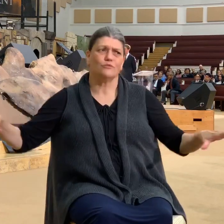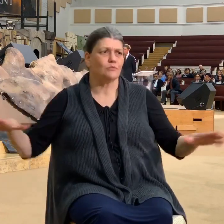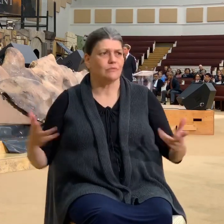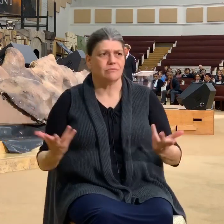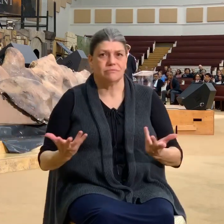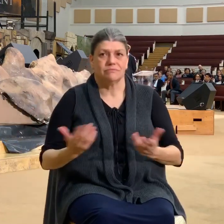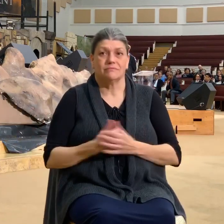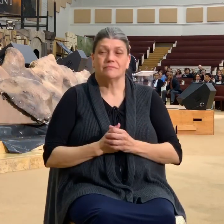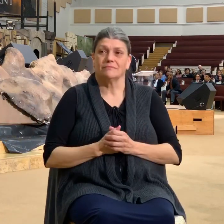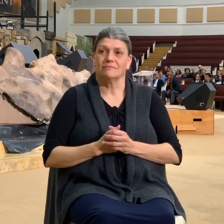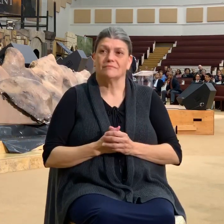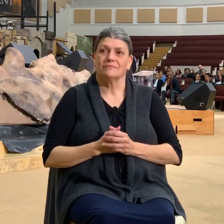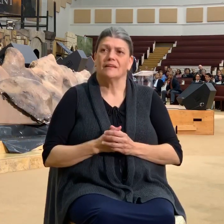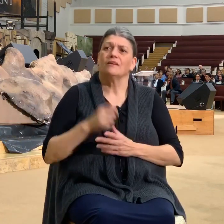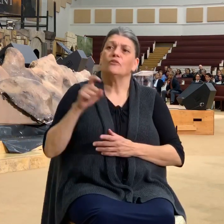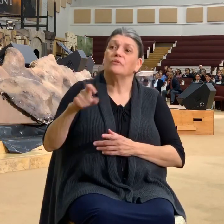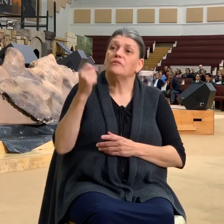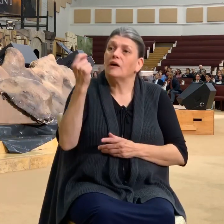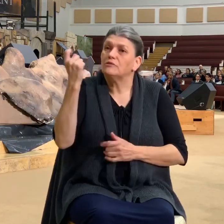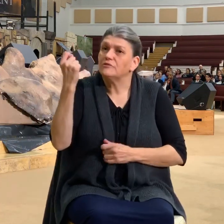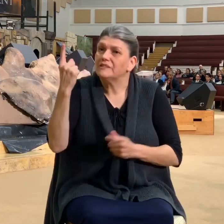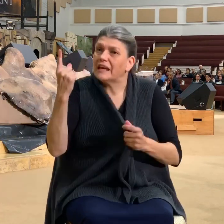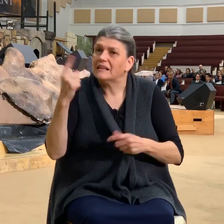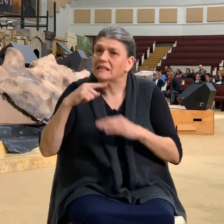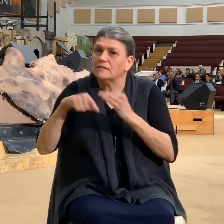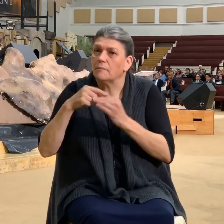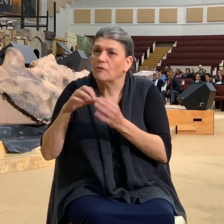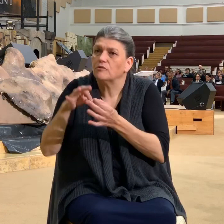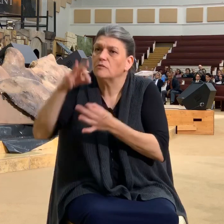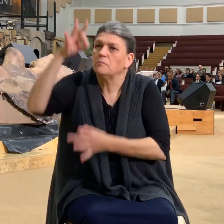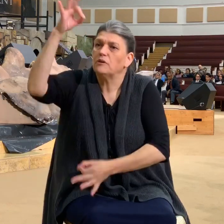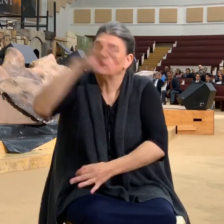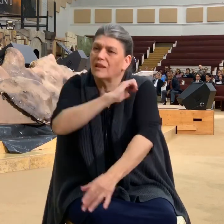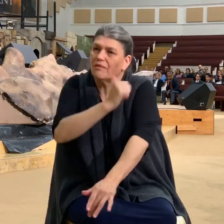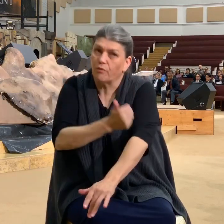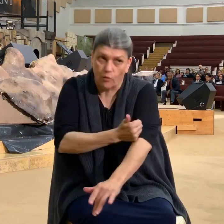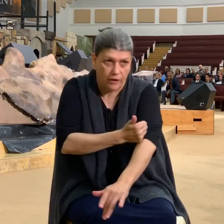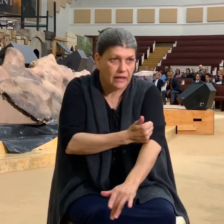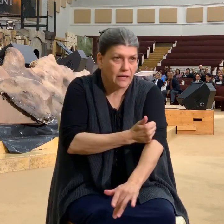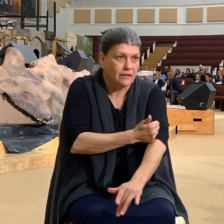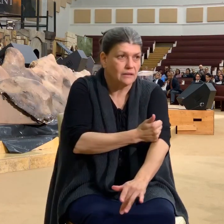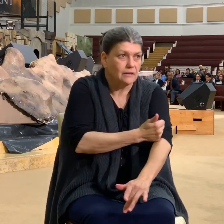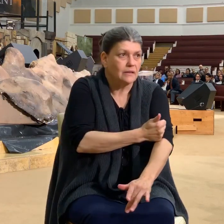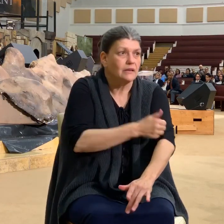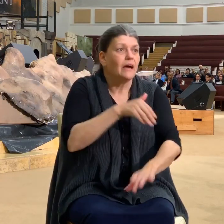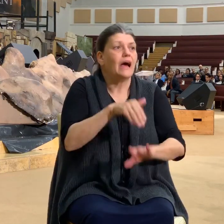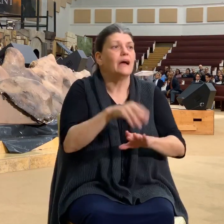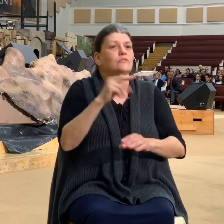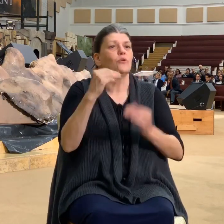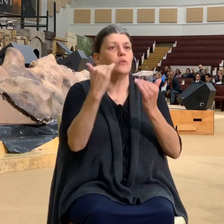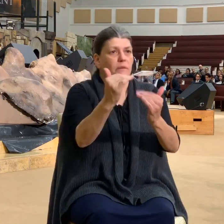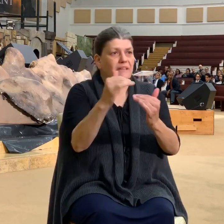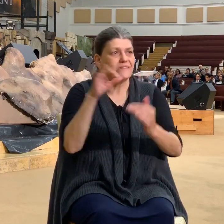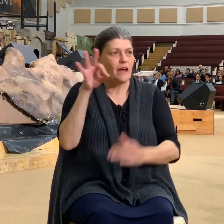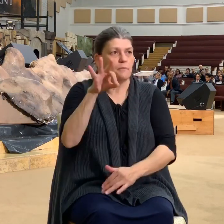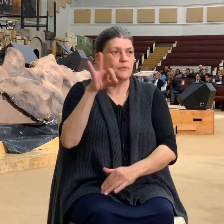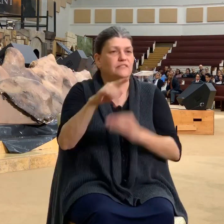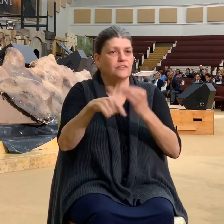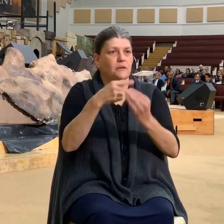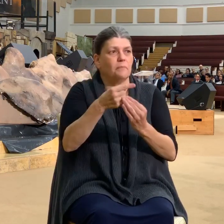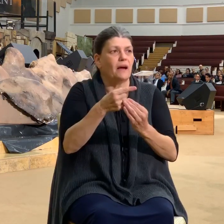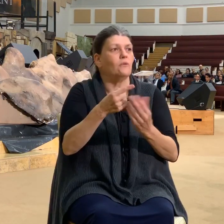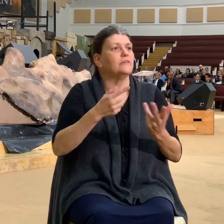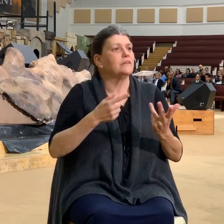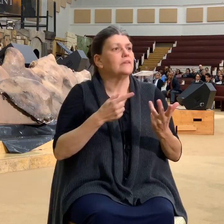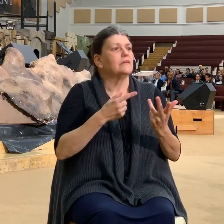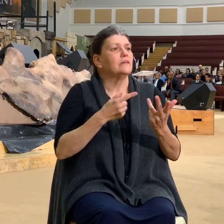Well, you have to understand this is about spiritual authority. And at No Limits, I preached about the watchers a few